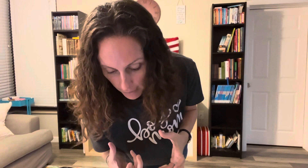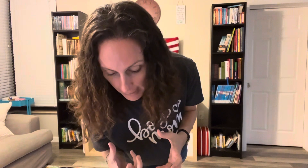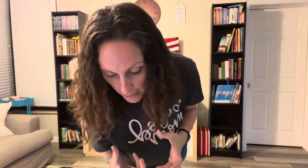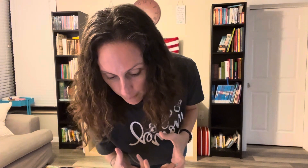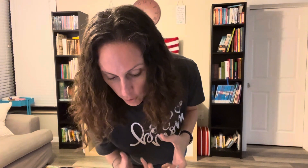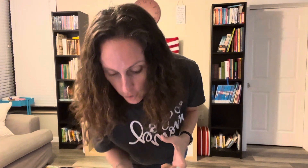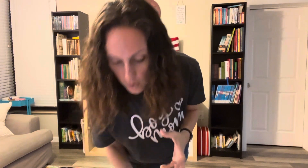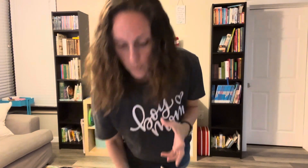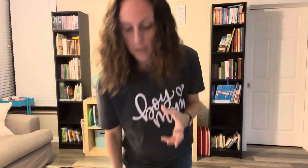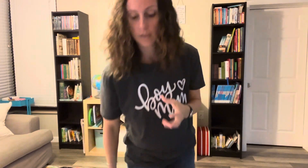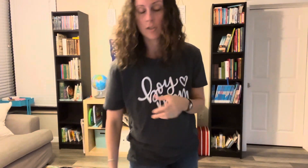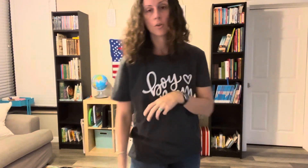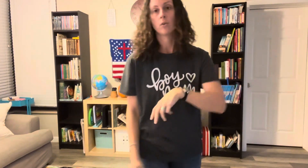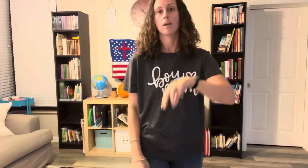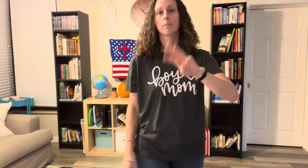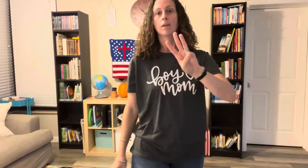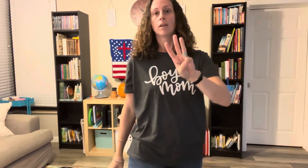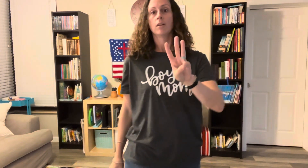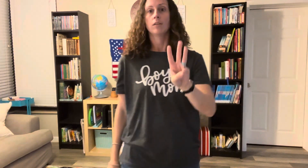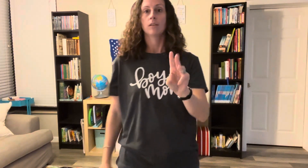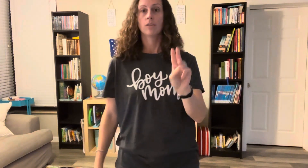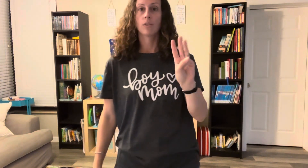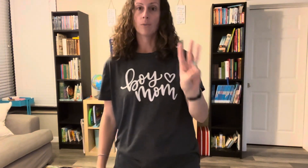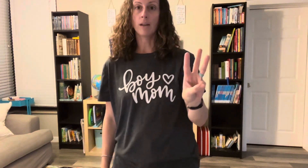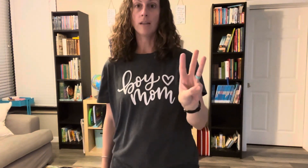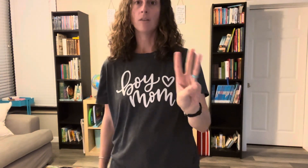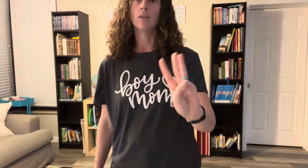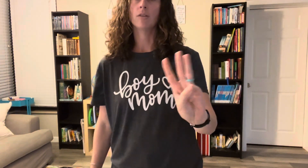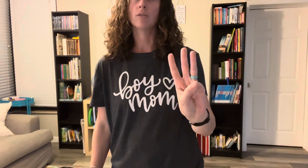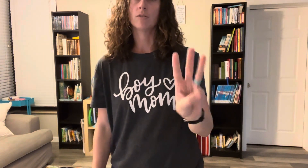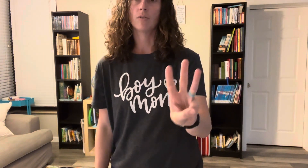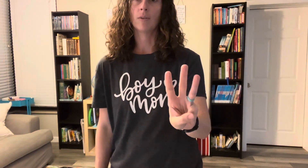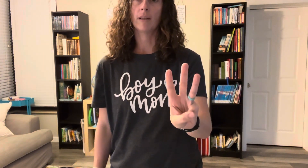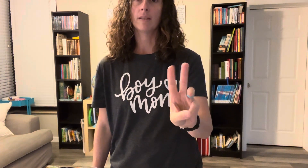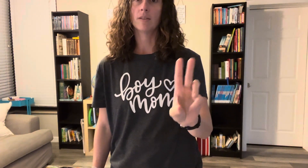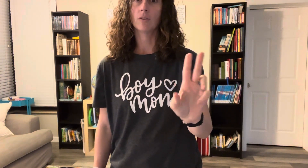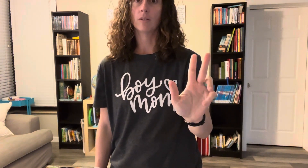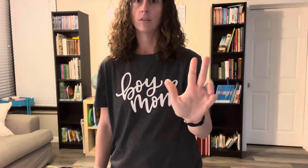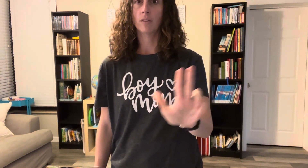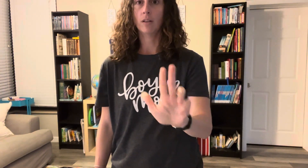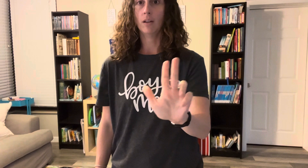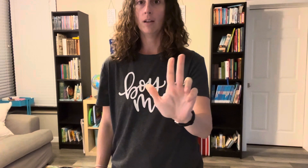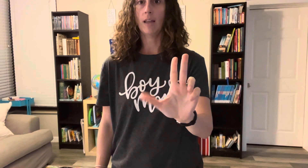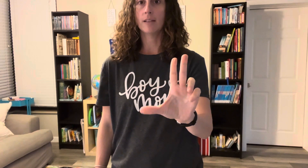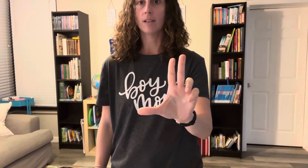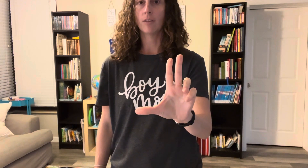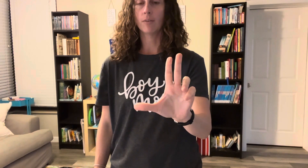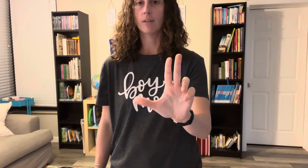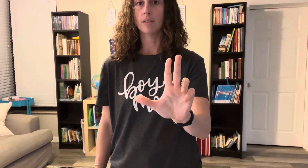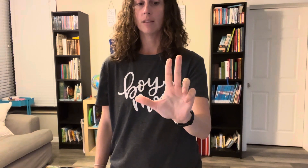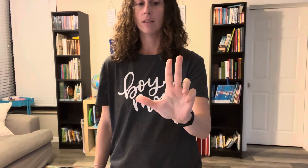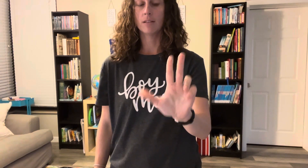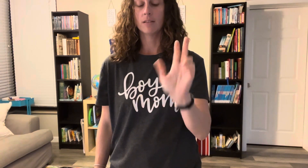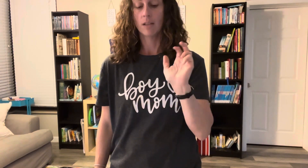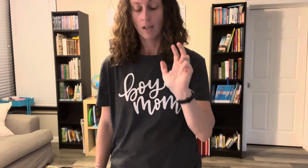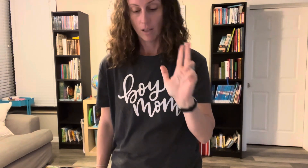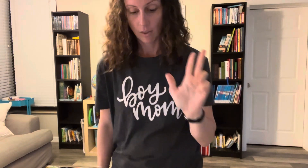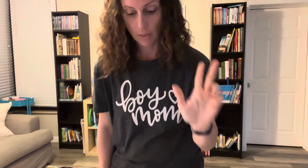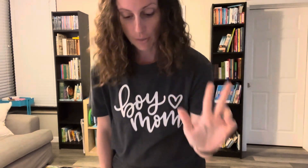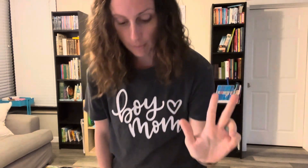hand motions, we're going to just hold up 3. You can either just do 3 like this, or the ASL 3 is like this.